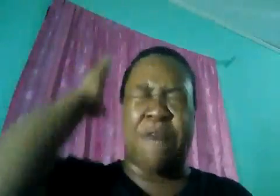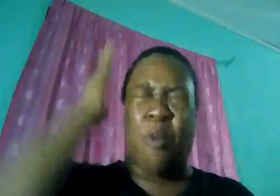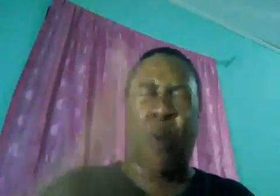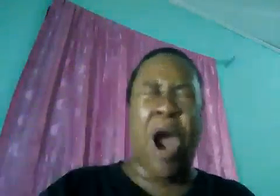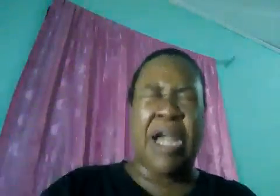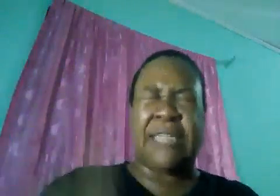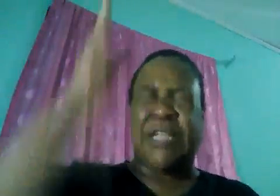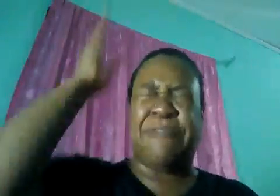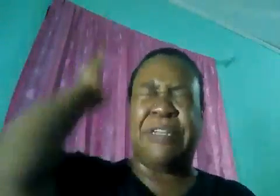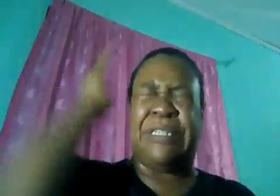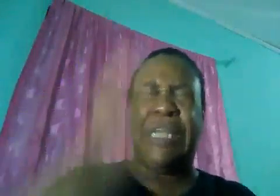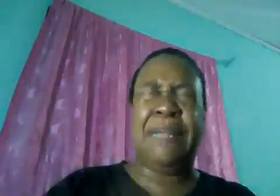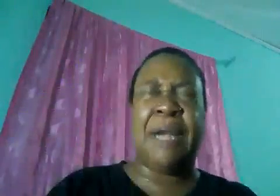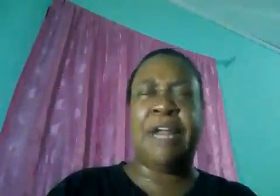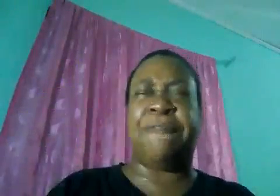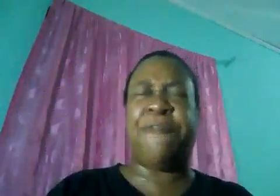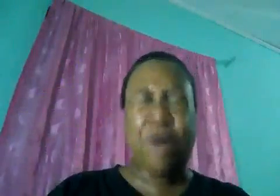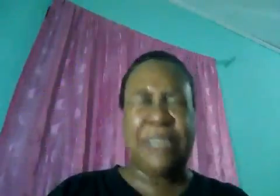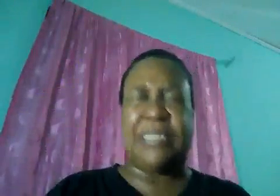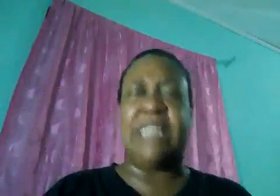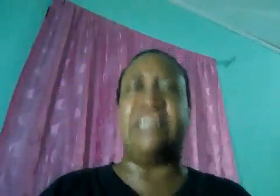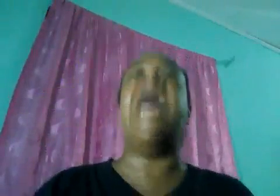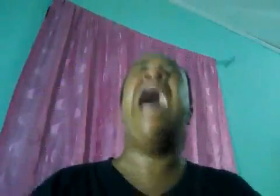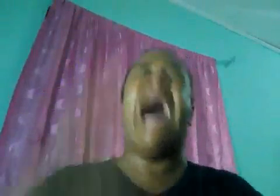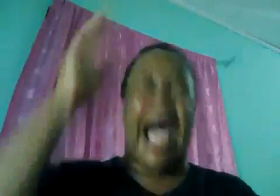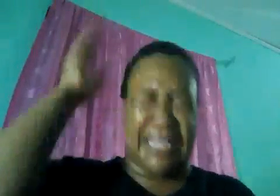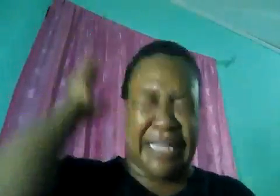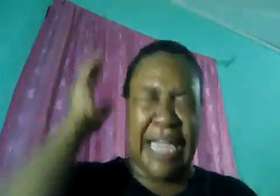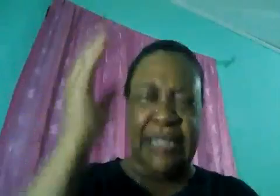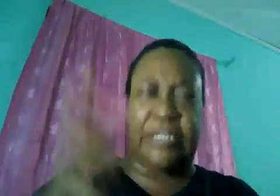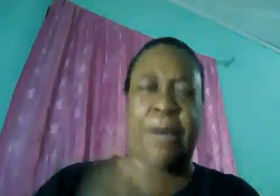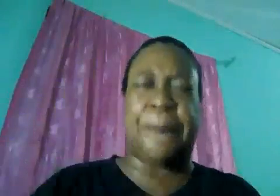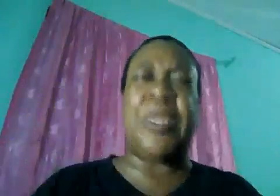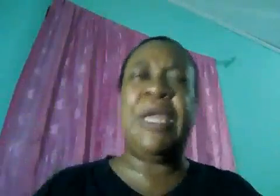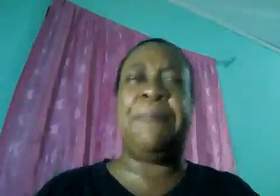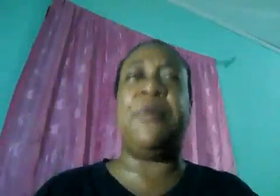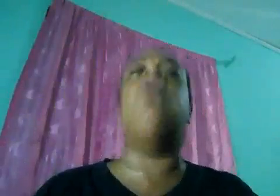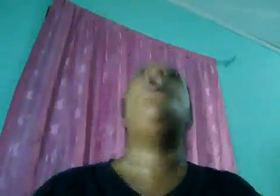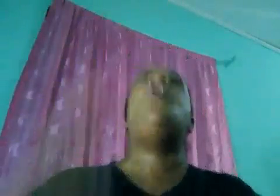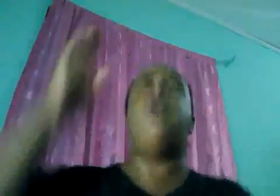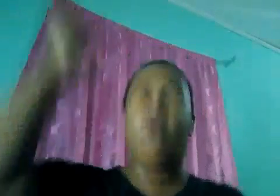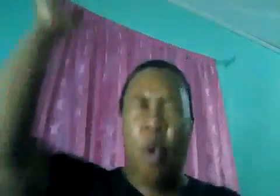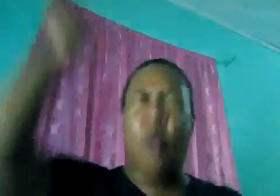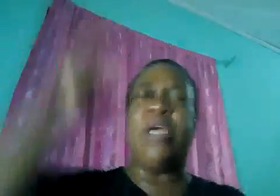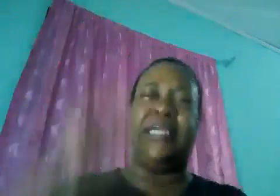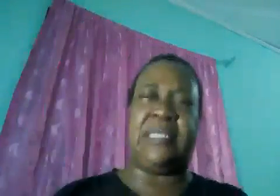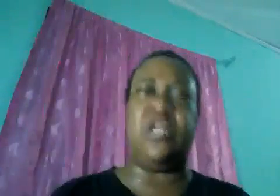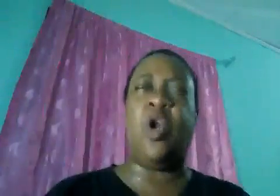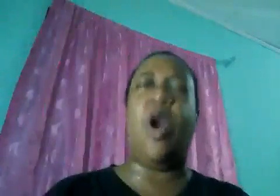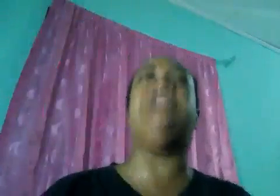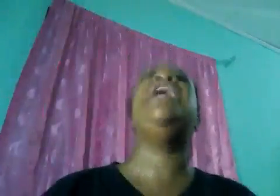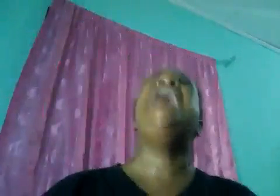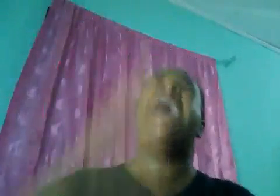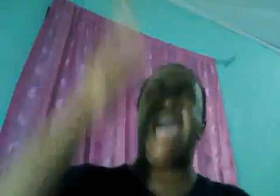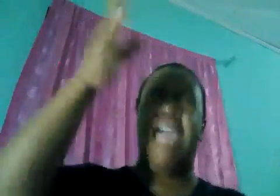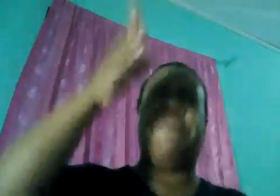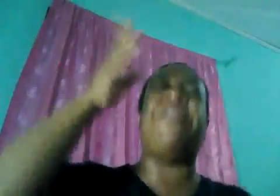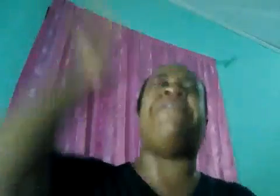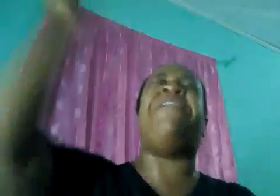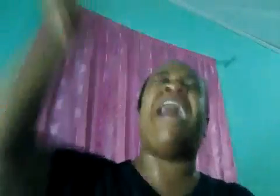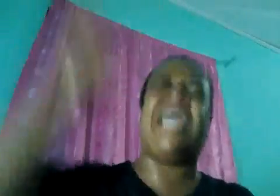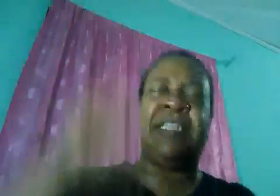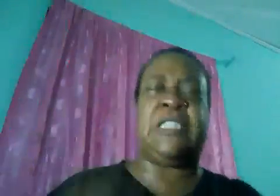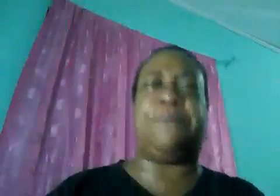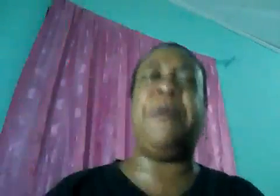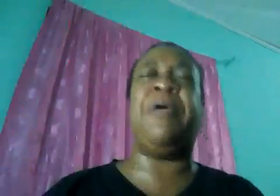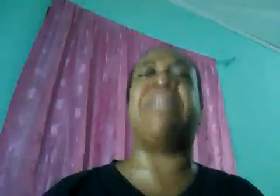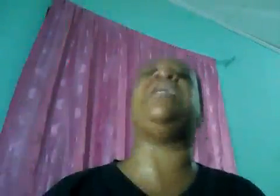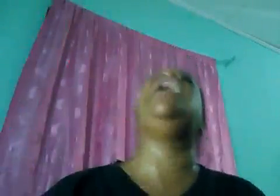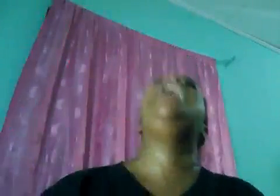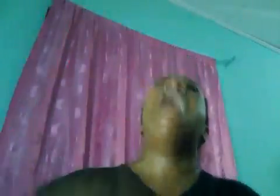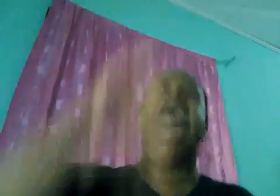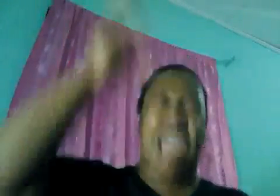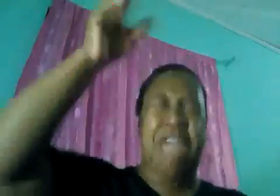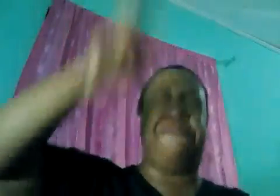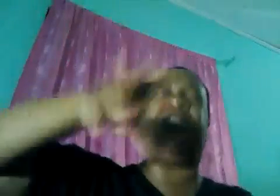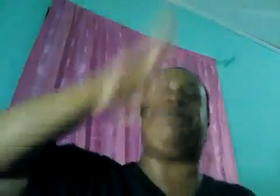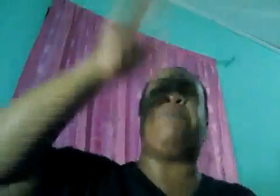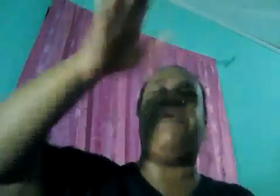every demonic force against your people, who is Lord. Every flying spirit, every spirit that was